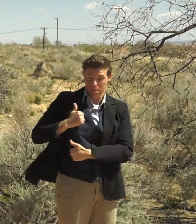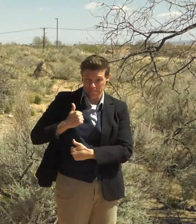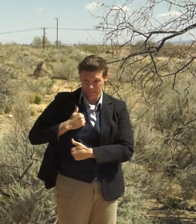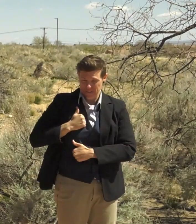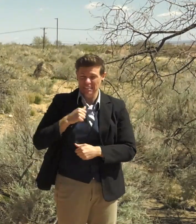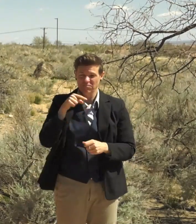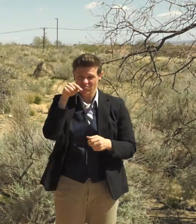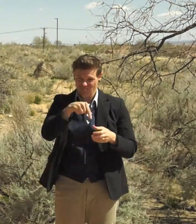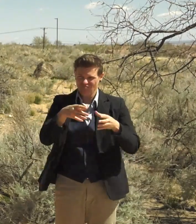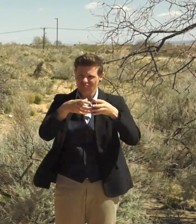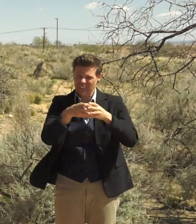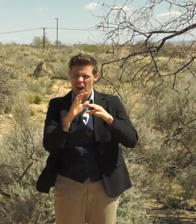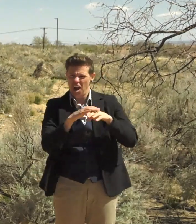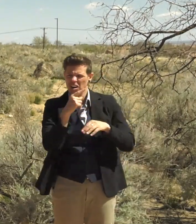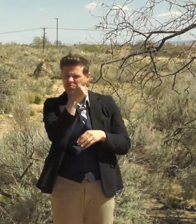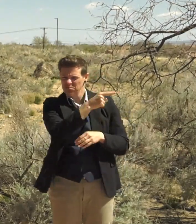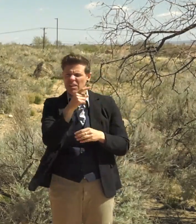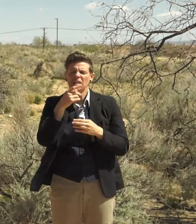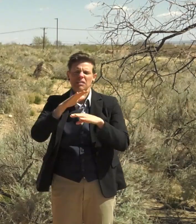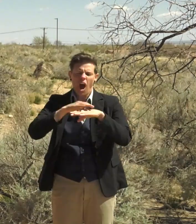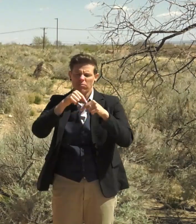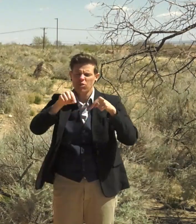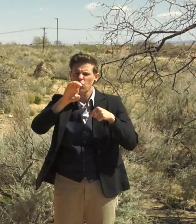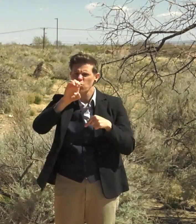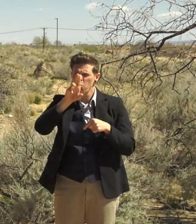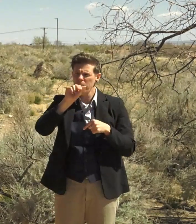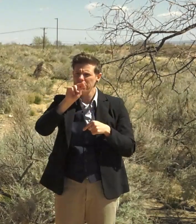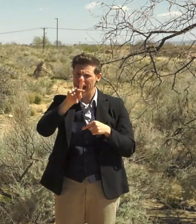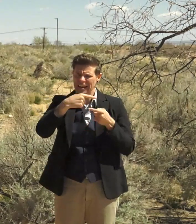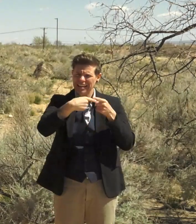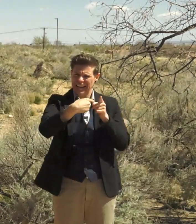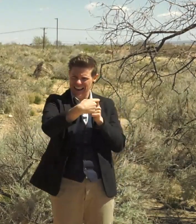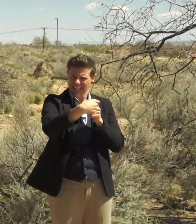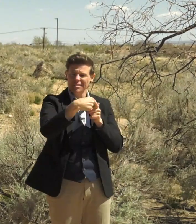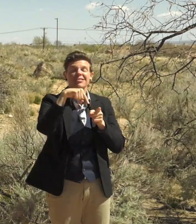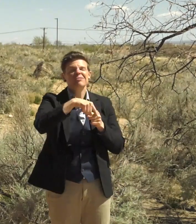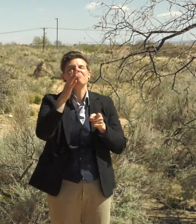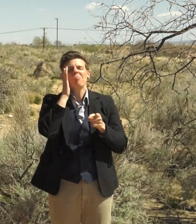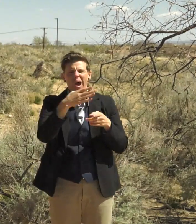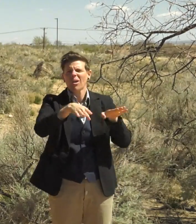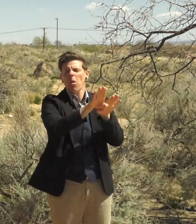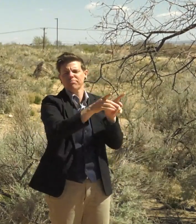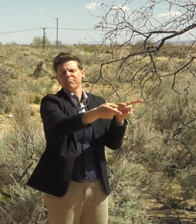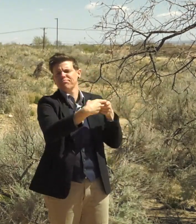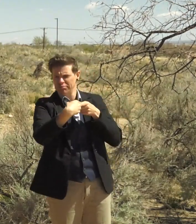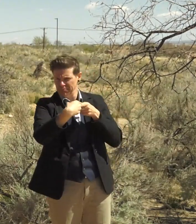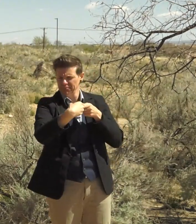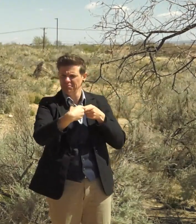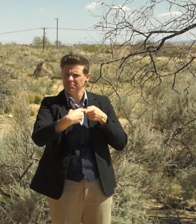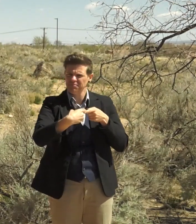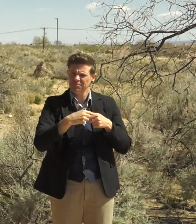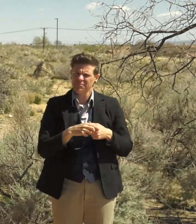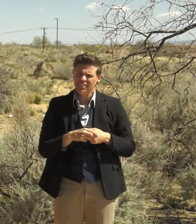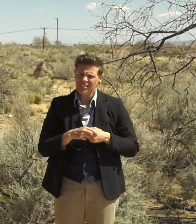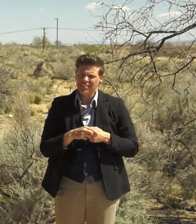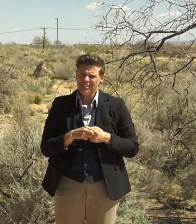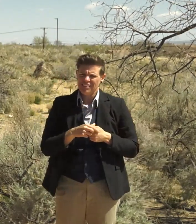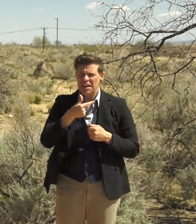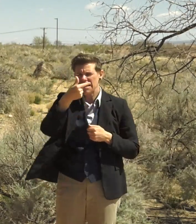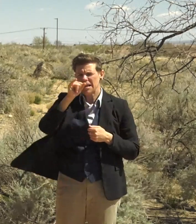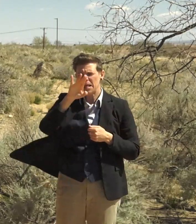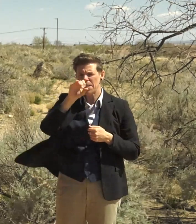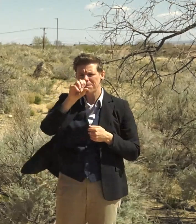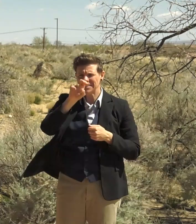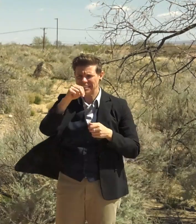beginning April 6th at 5:30 a.m. And so the Gibson Gate will then assume 24/7 operations in its